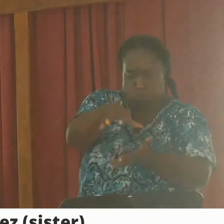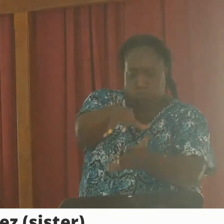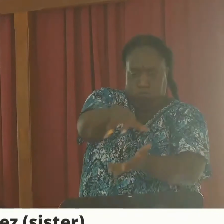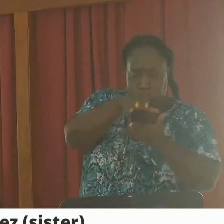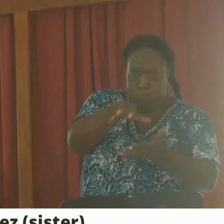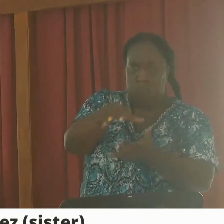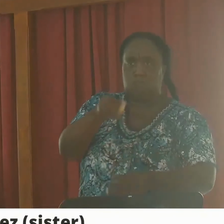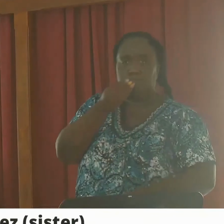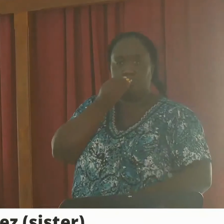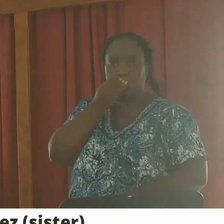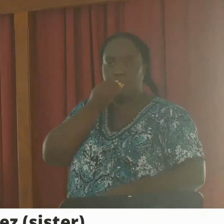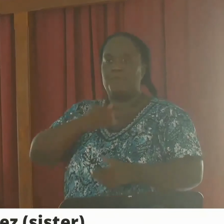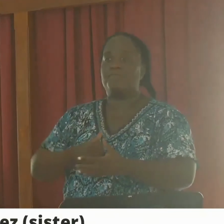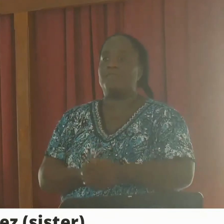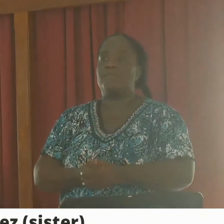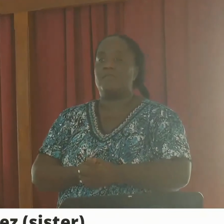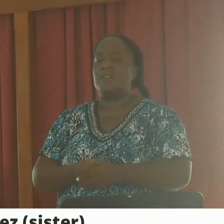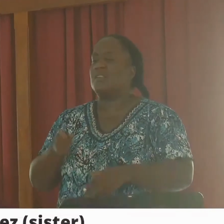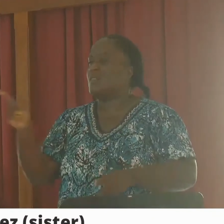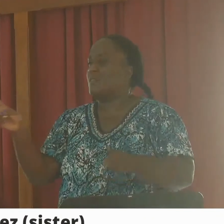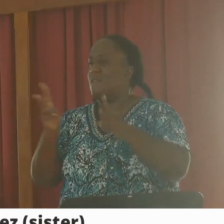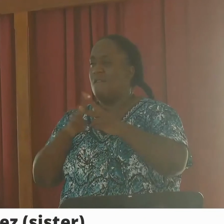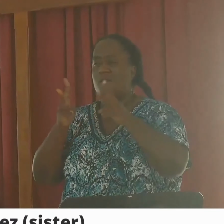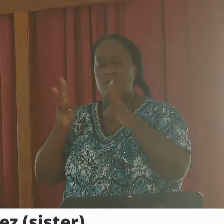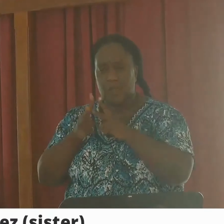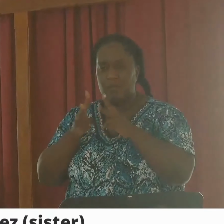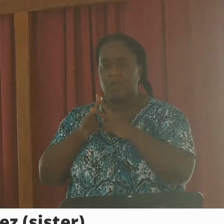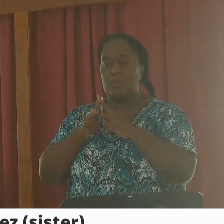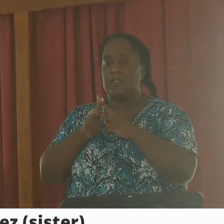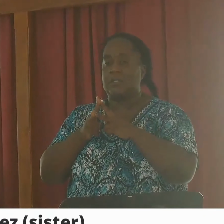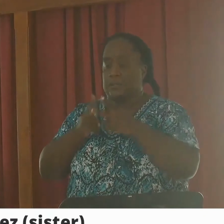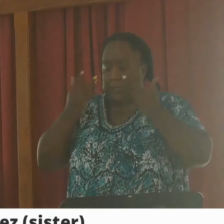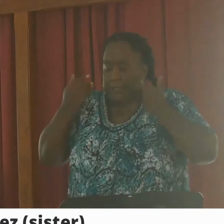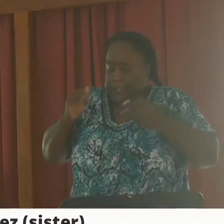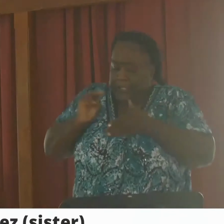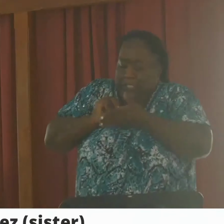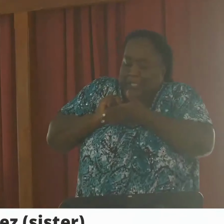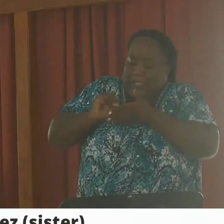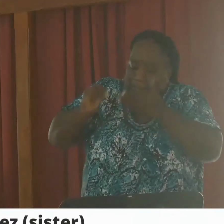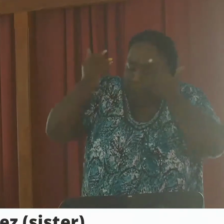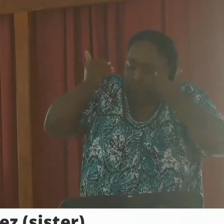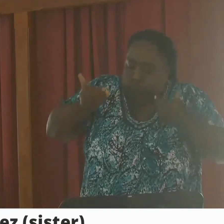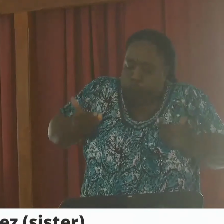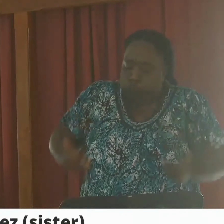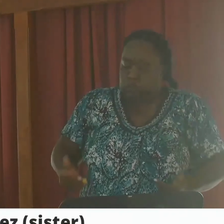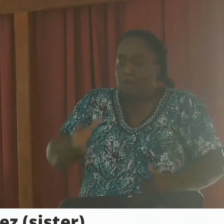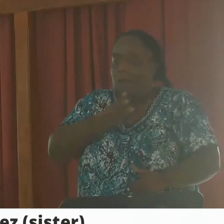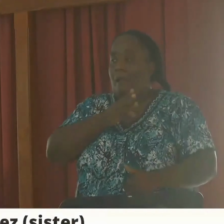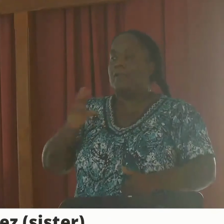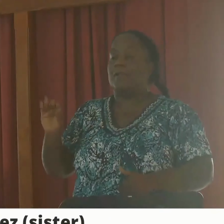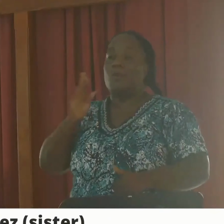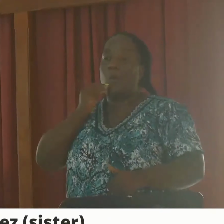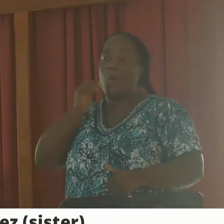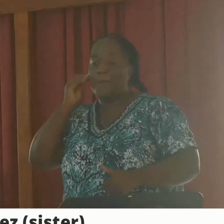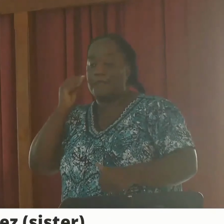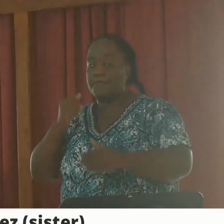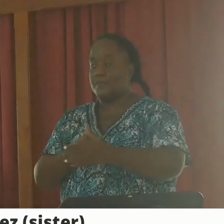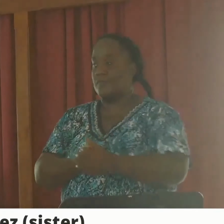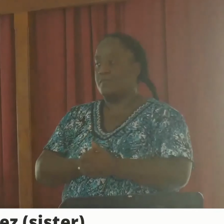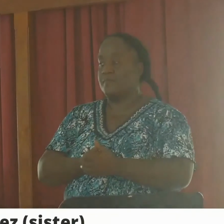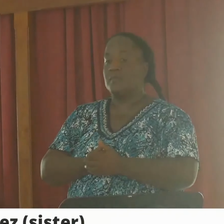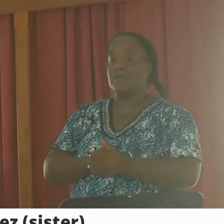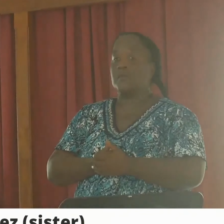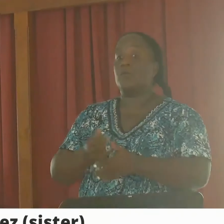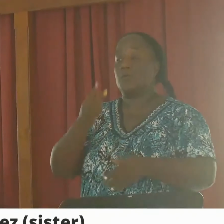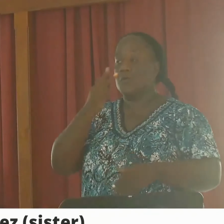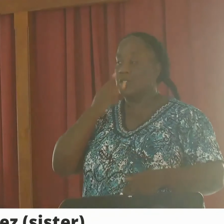food. He was very meticulous about his appearance and the home. As you all can see, how he's lying there with